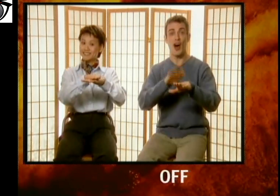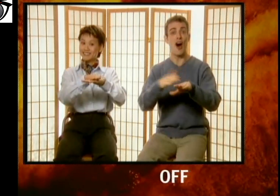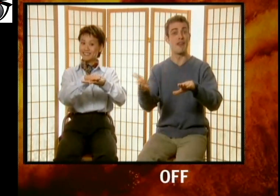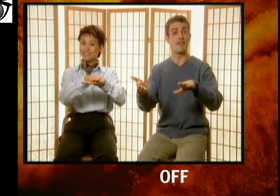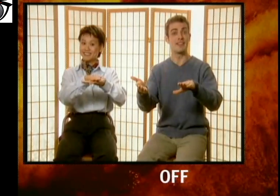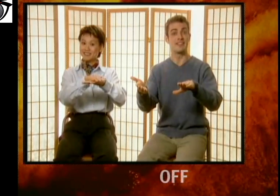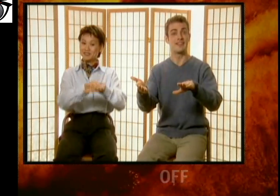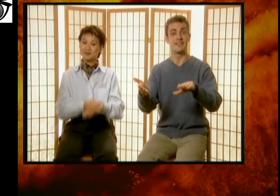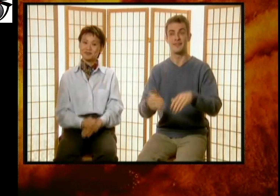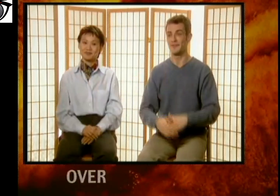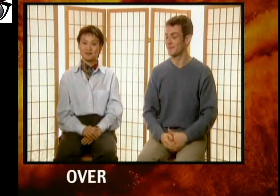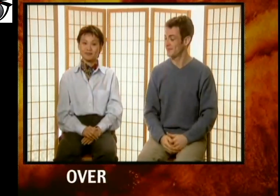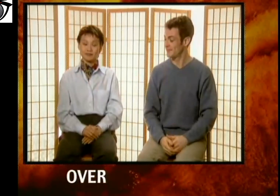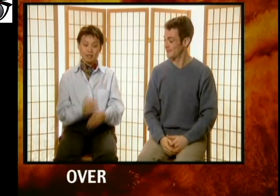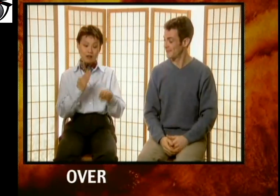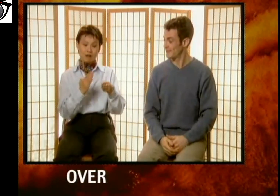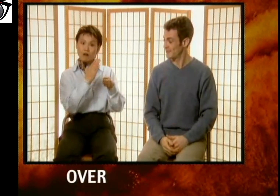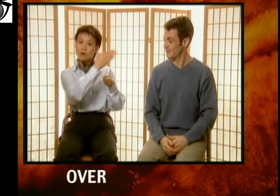On, Off,